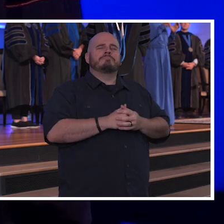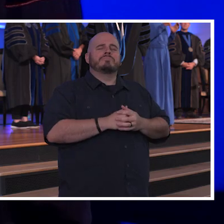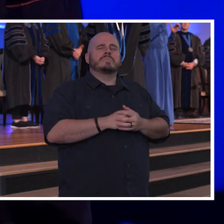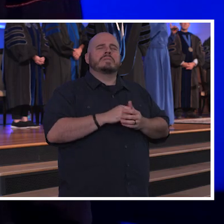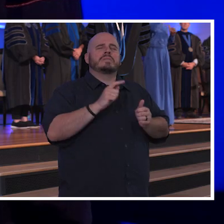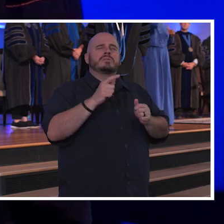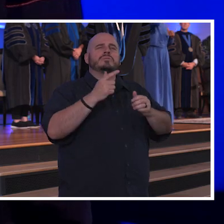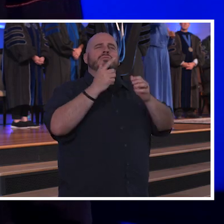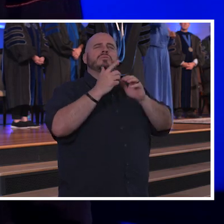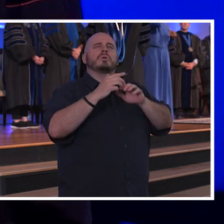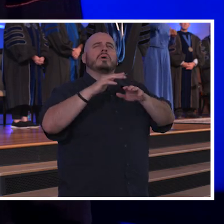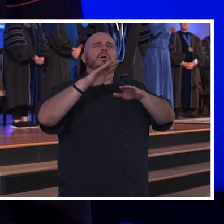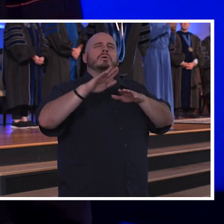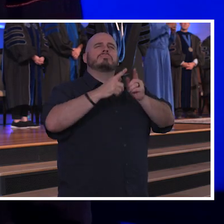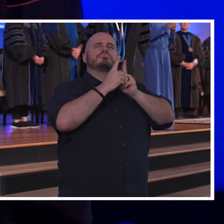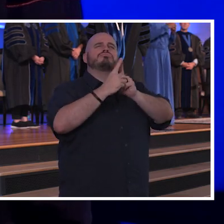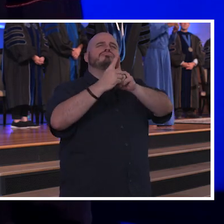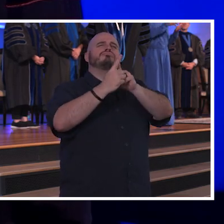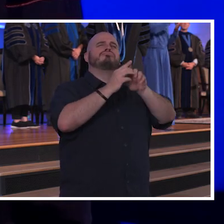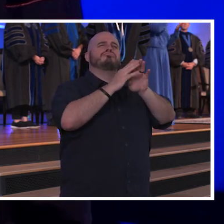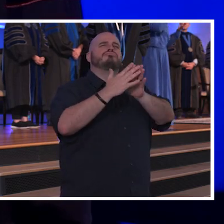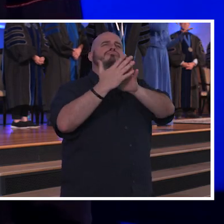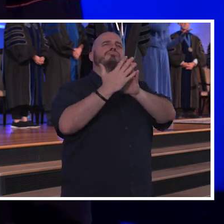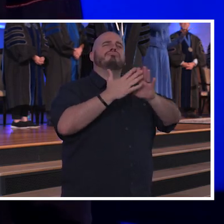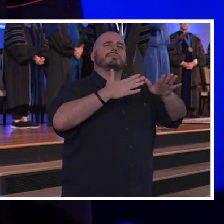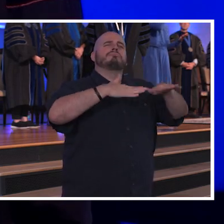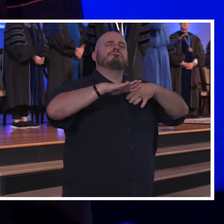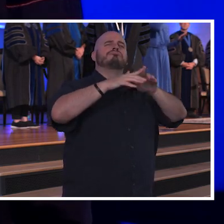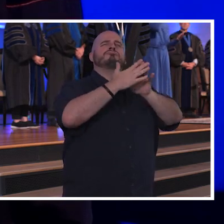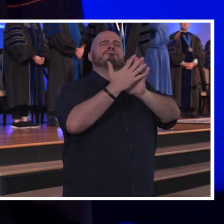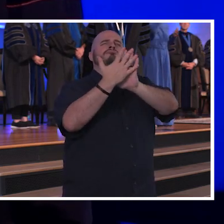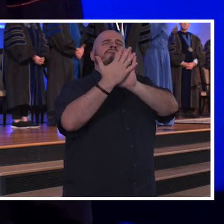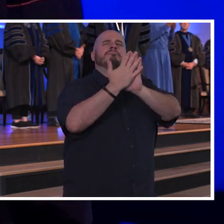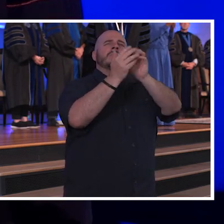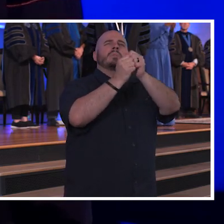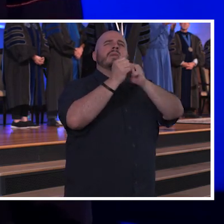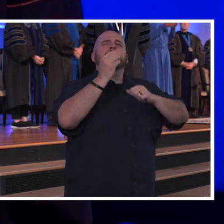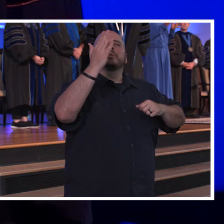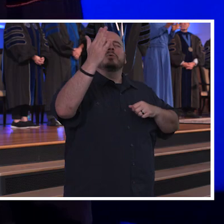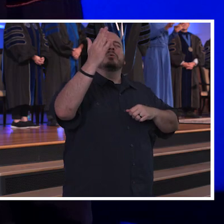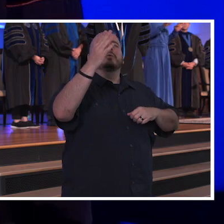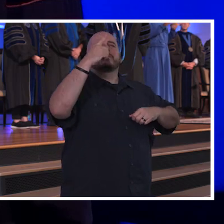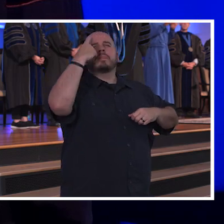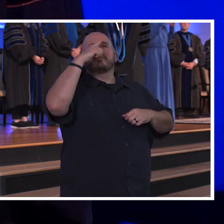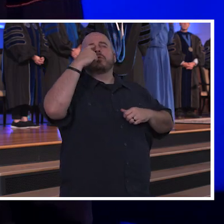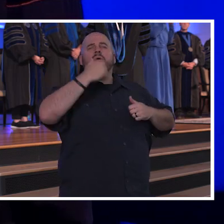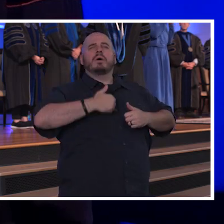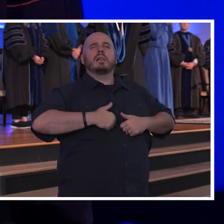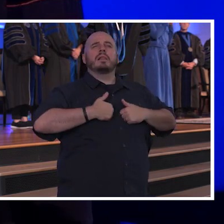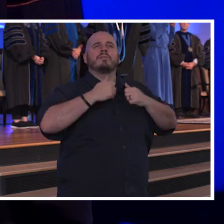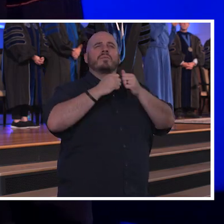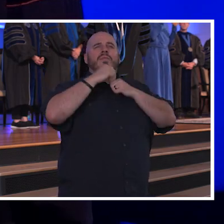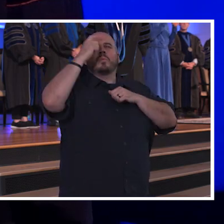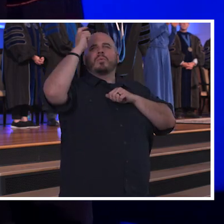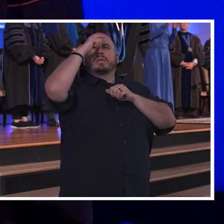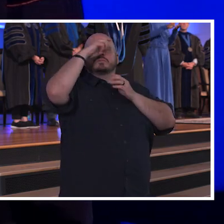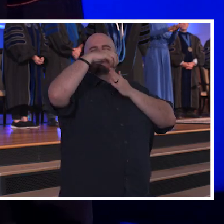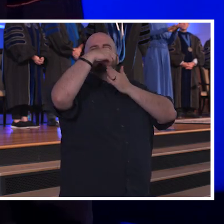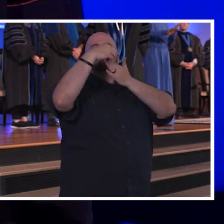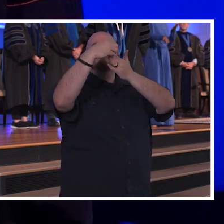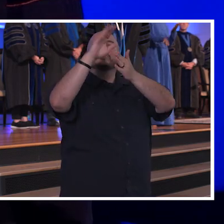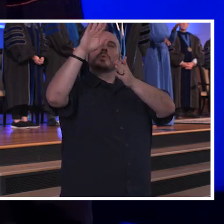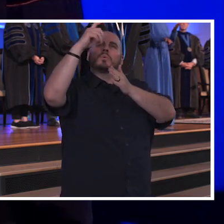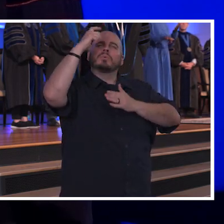alongside. We need to walk alongside you to live in wisdom, to value that which